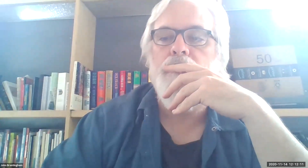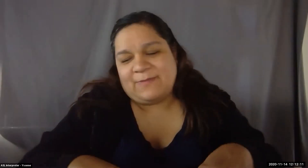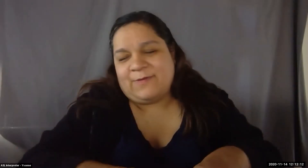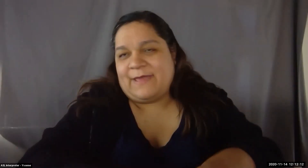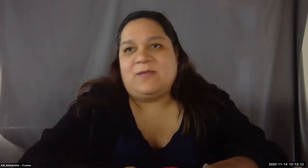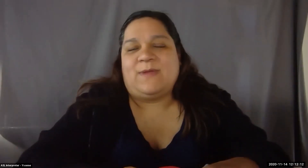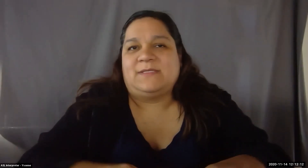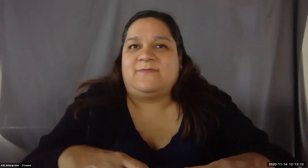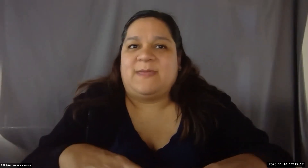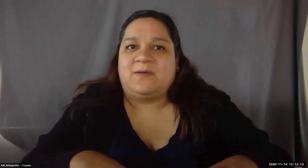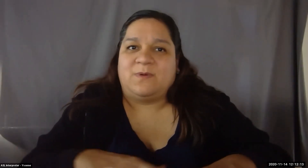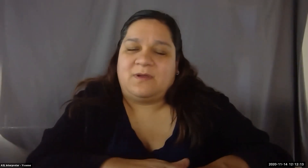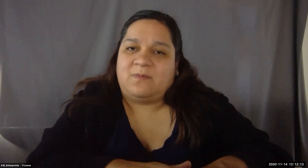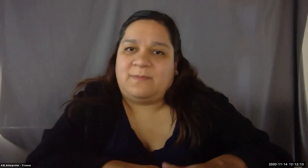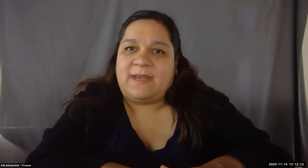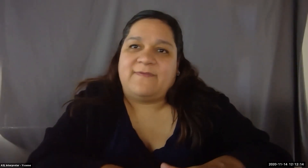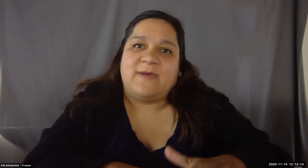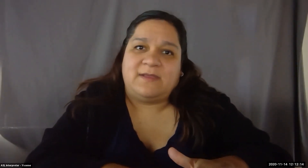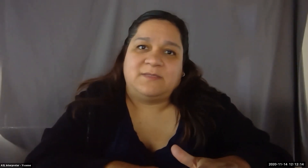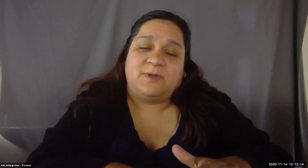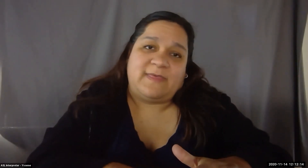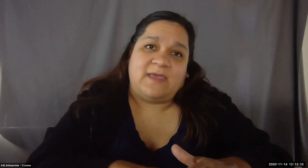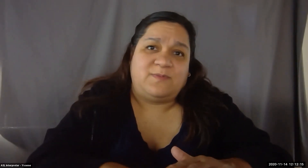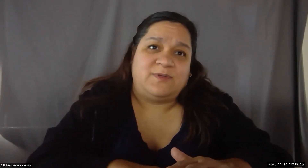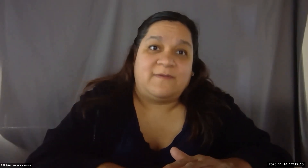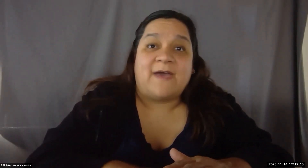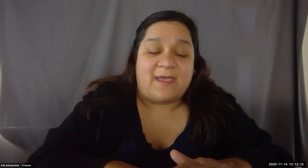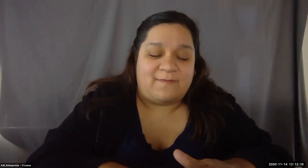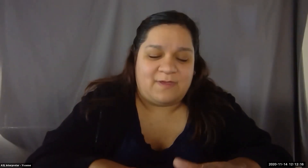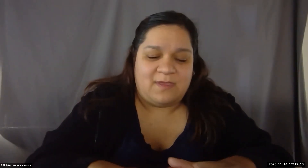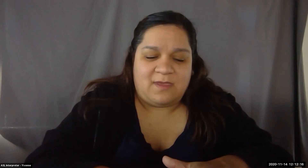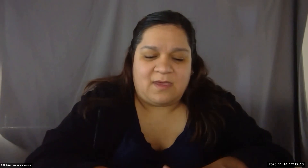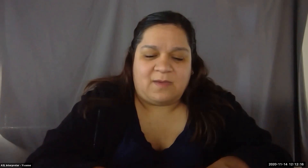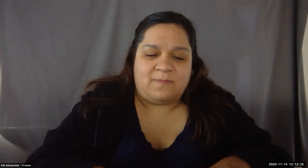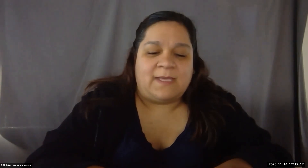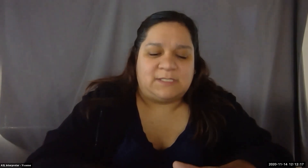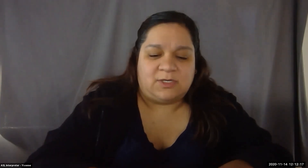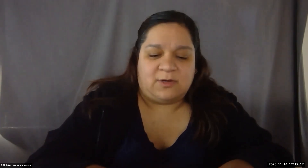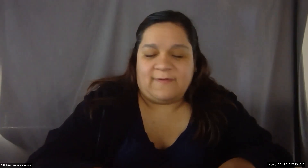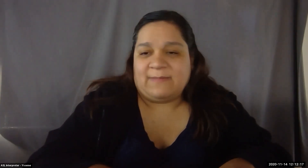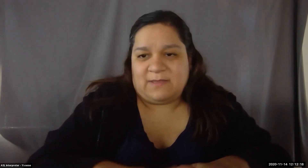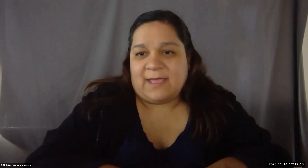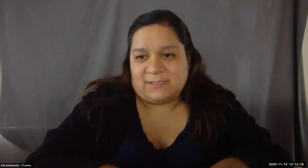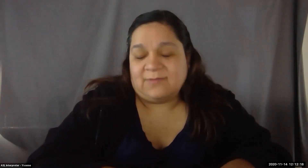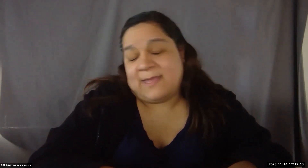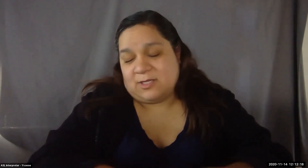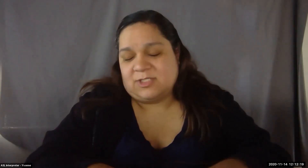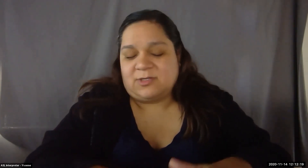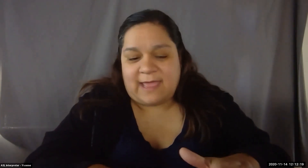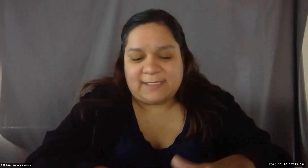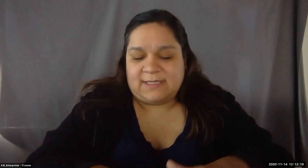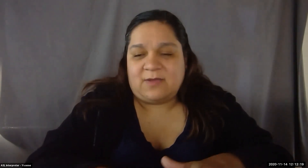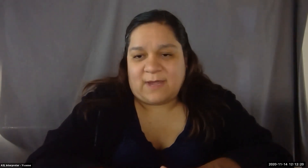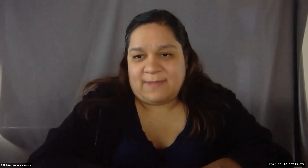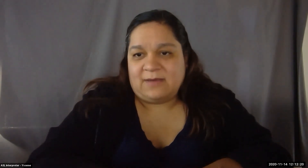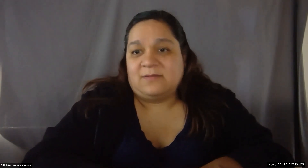So yeah, we're finding ways of making it work. When my nephew had his birthday, he turned 5. My sister and her family my younger sister,